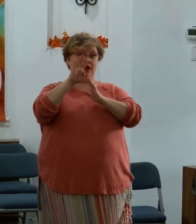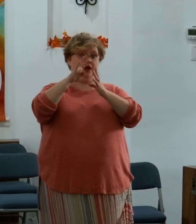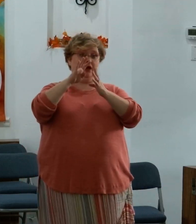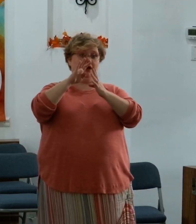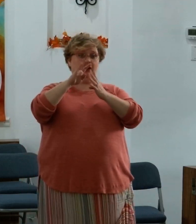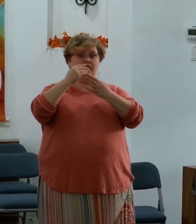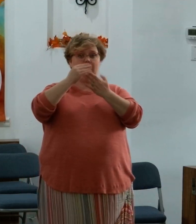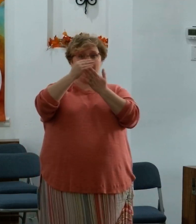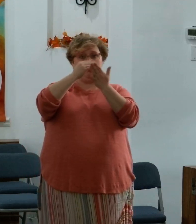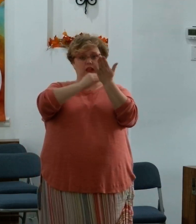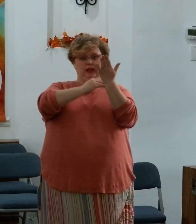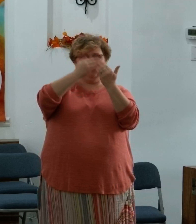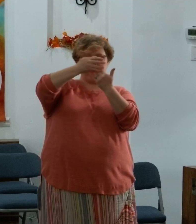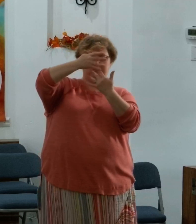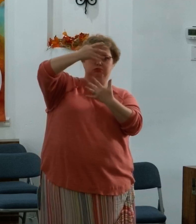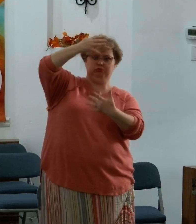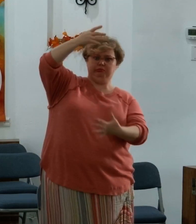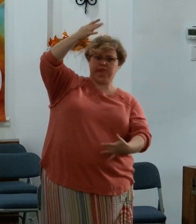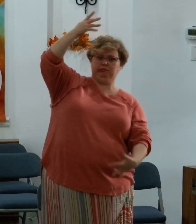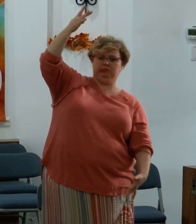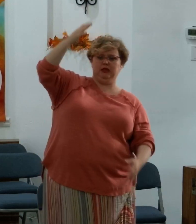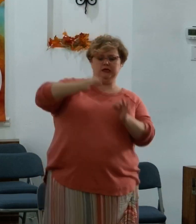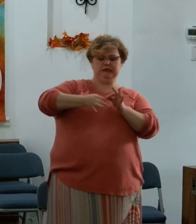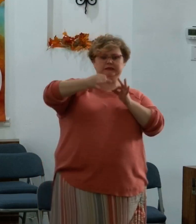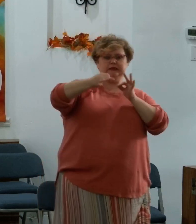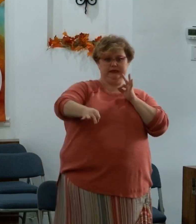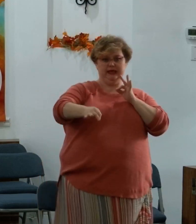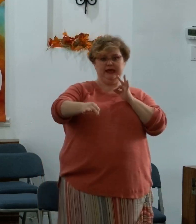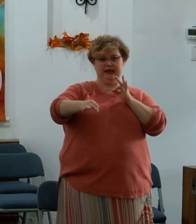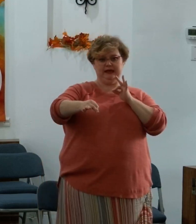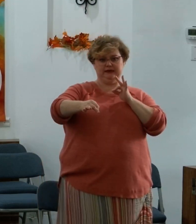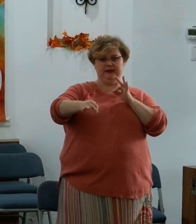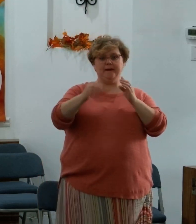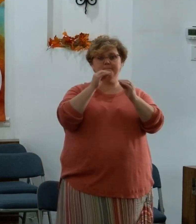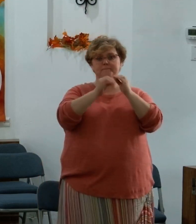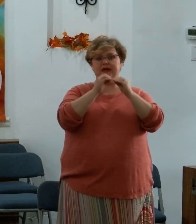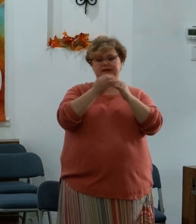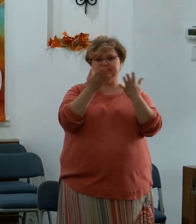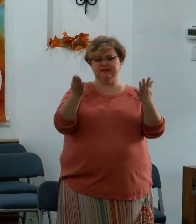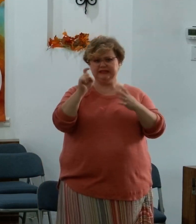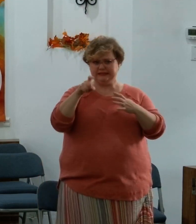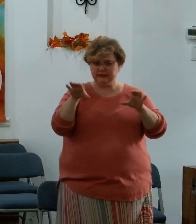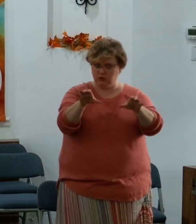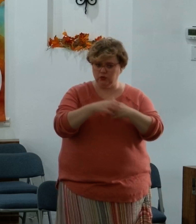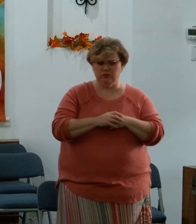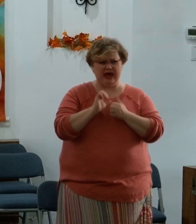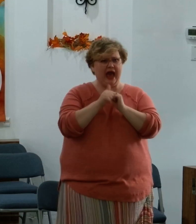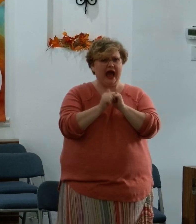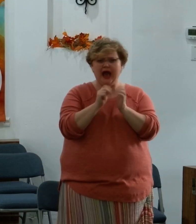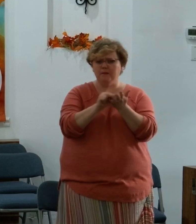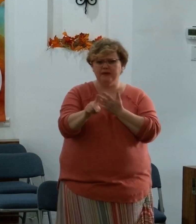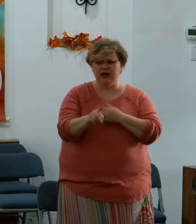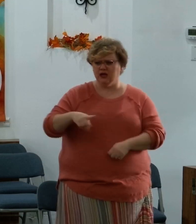We have developed a long list of delayed maintenance items that need to be done. How are you going to pay for all of that? Do you